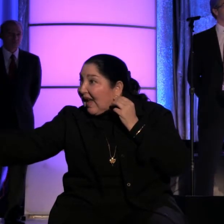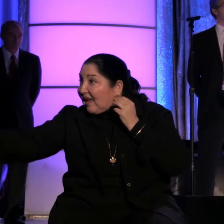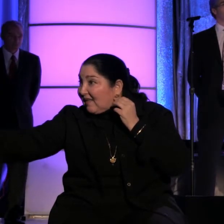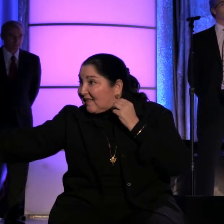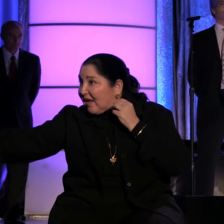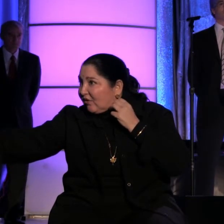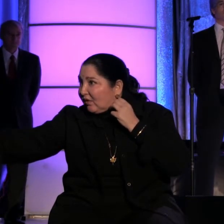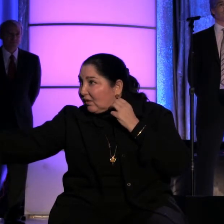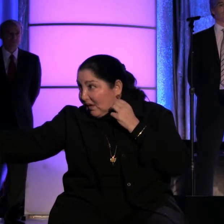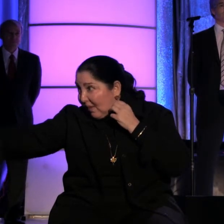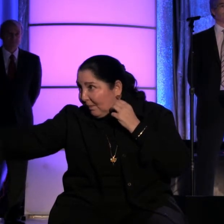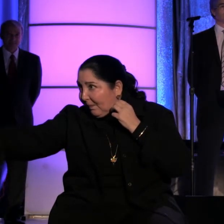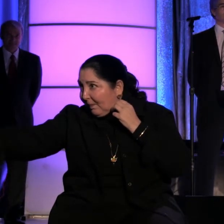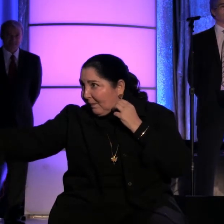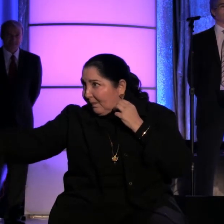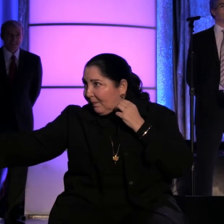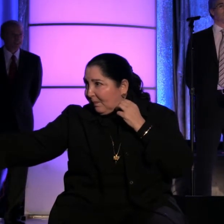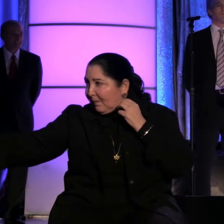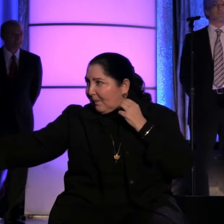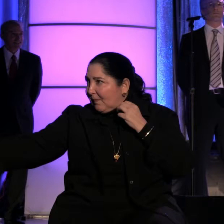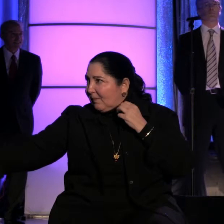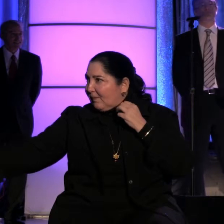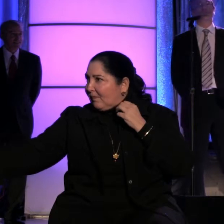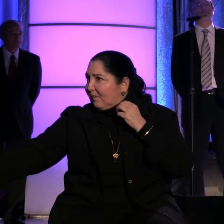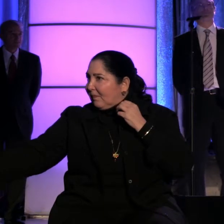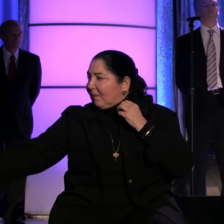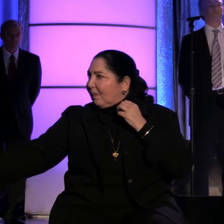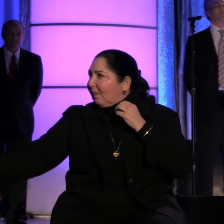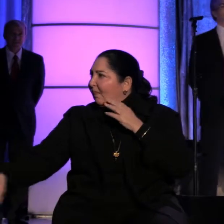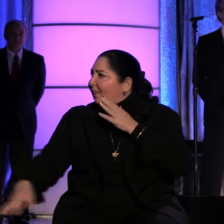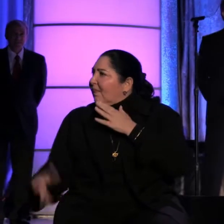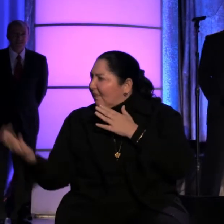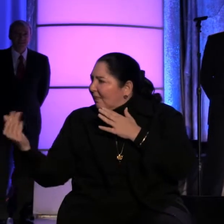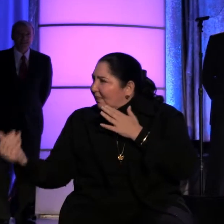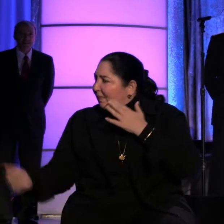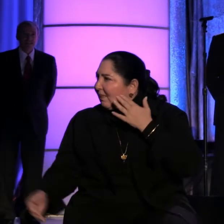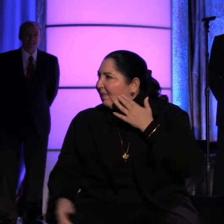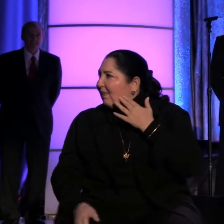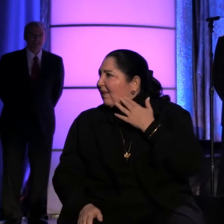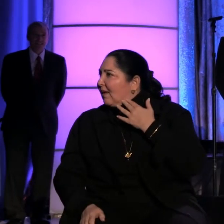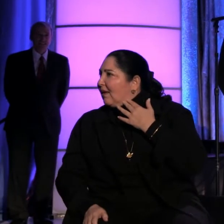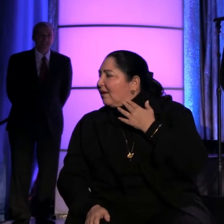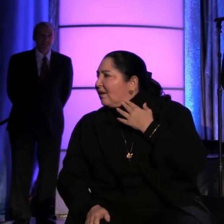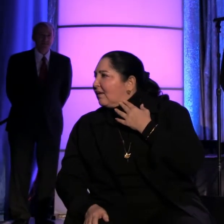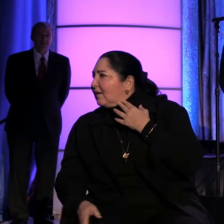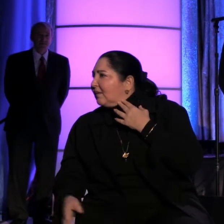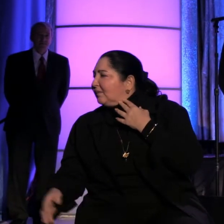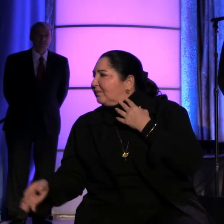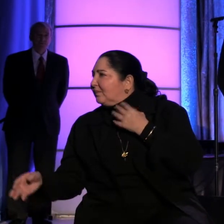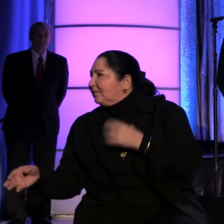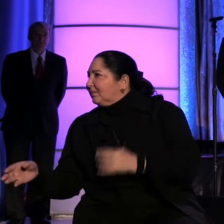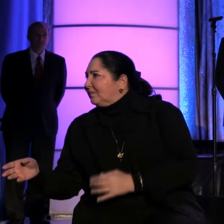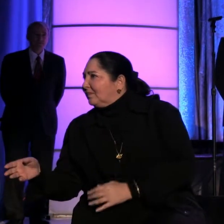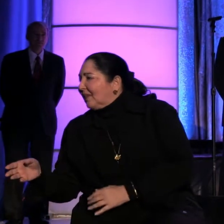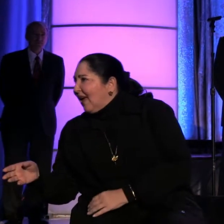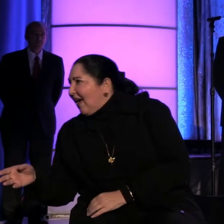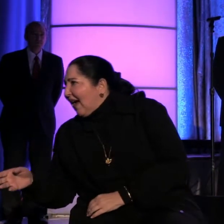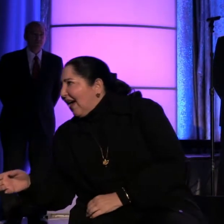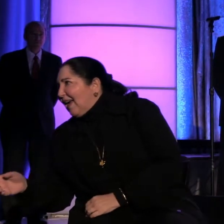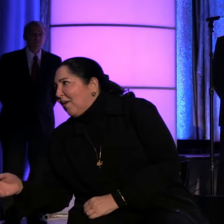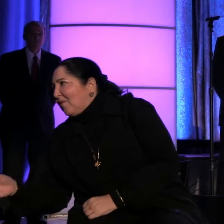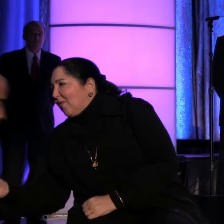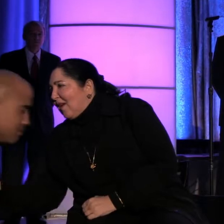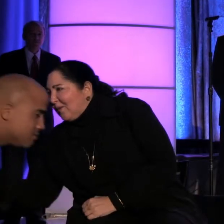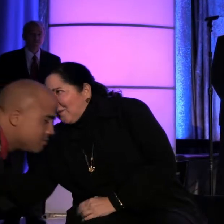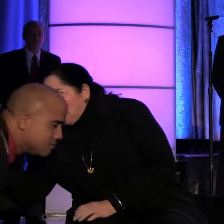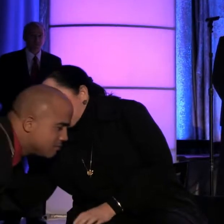Mulholland is the Northeast Director of Special Events. Jason Stone, RVP of New York. Sean Striegel is the RVP of New York.